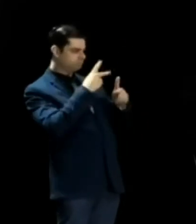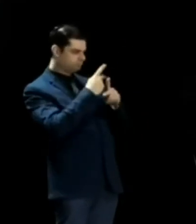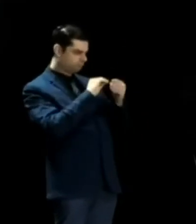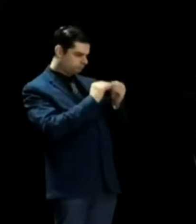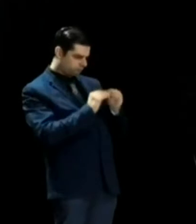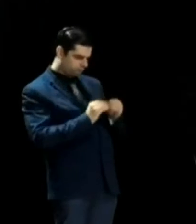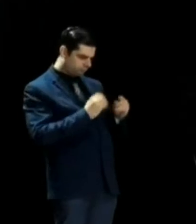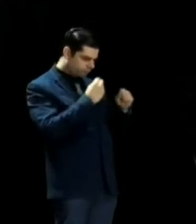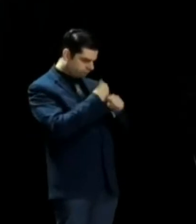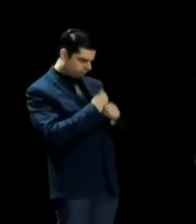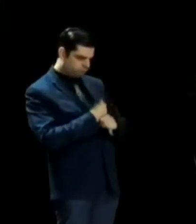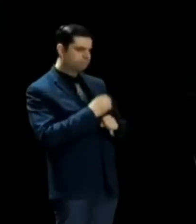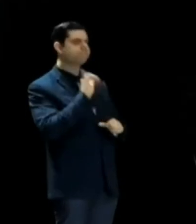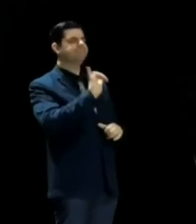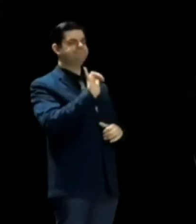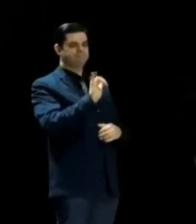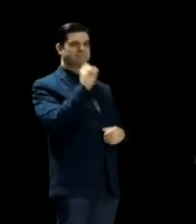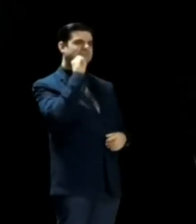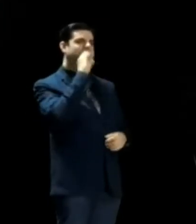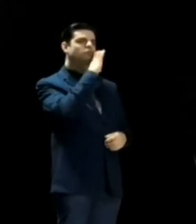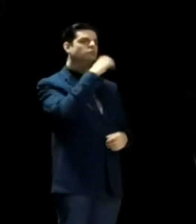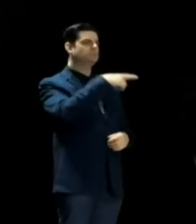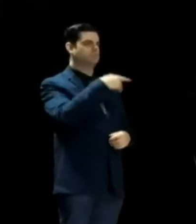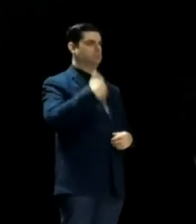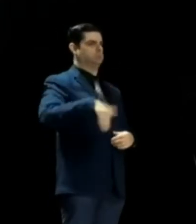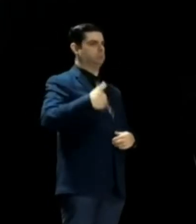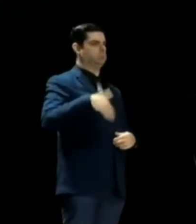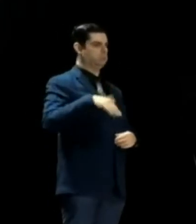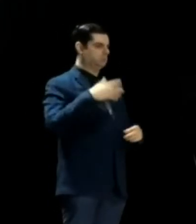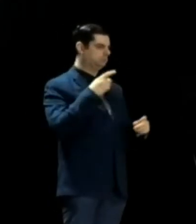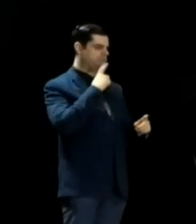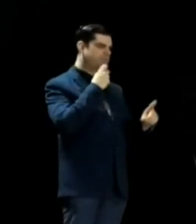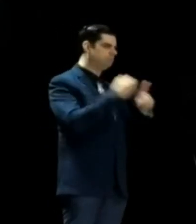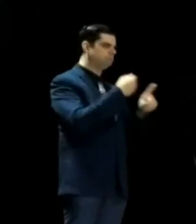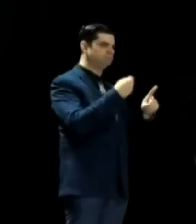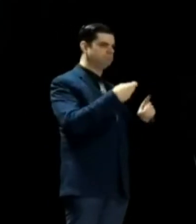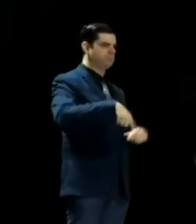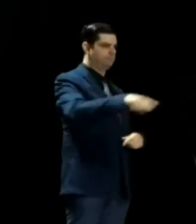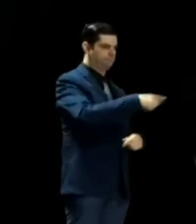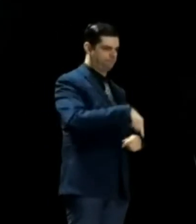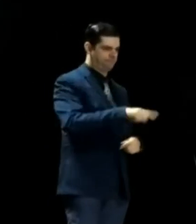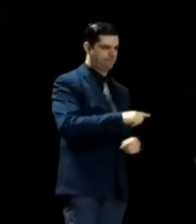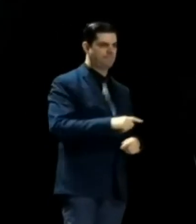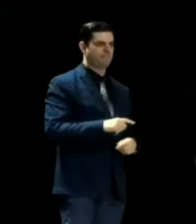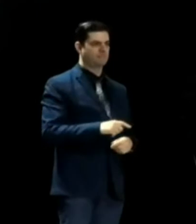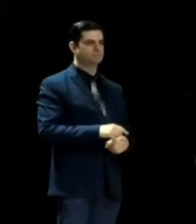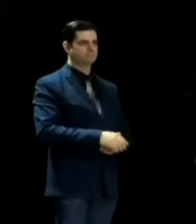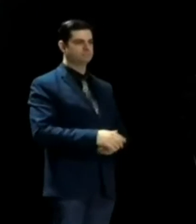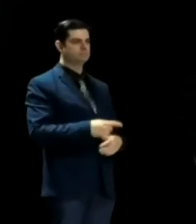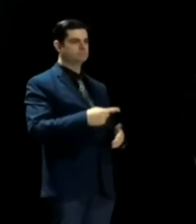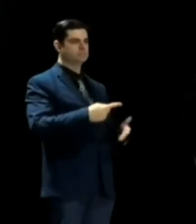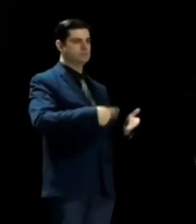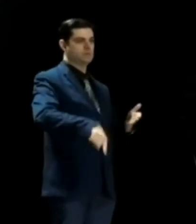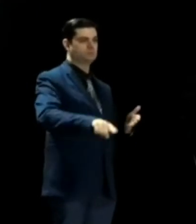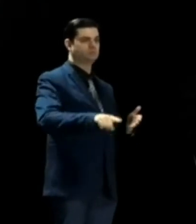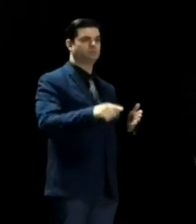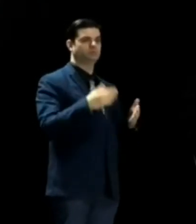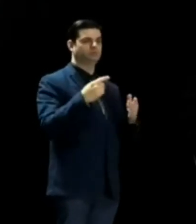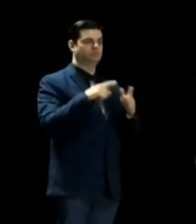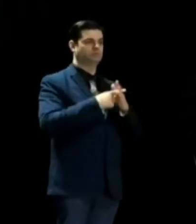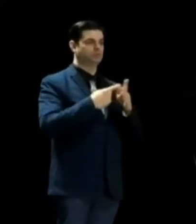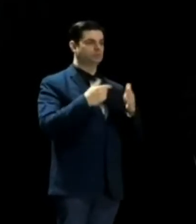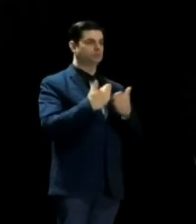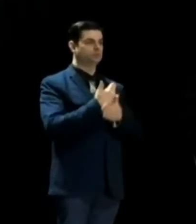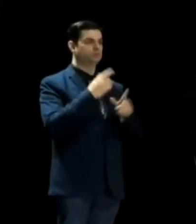testing with our seniors. We're going to next week start out new testing with seniors in